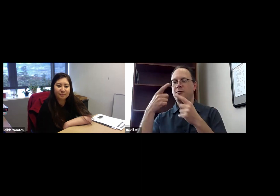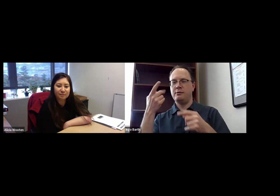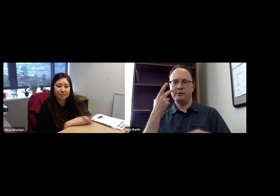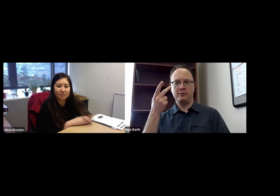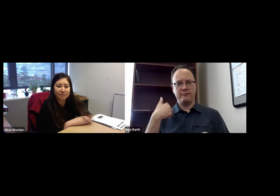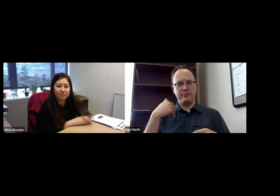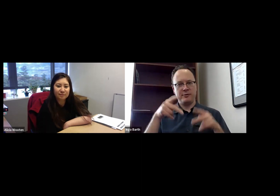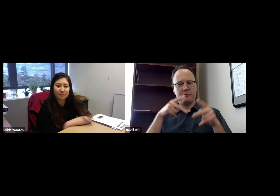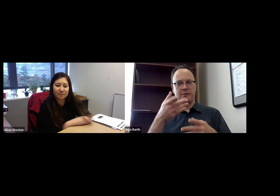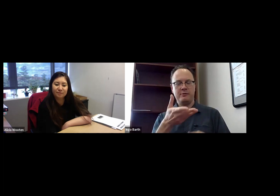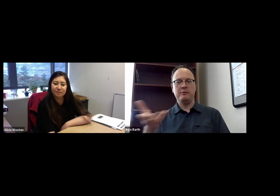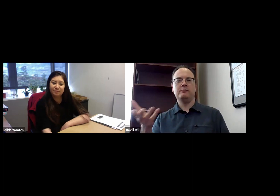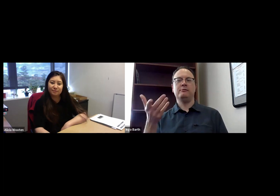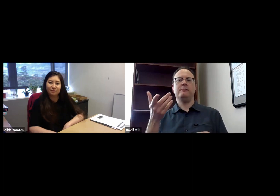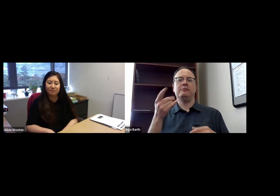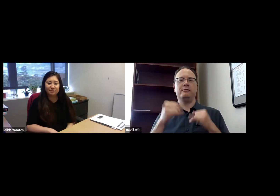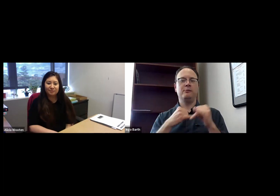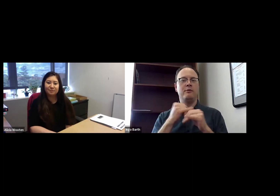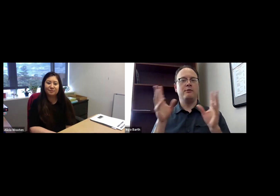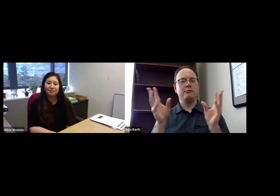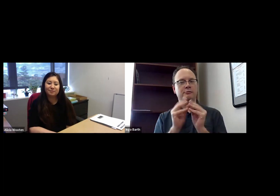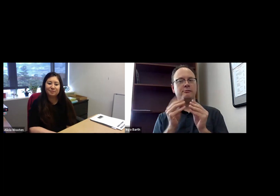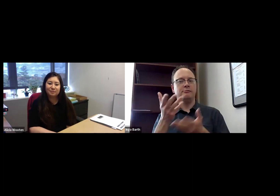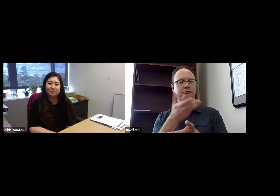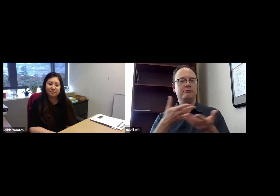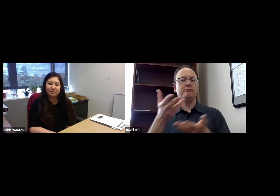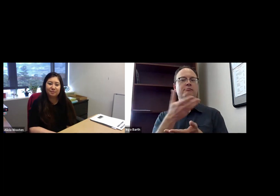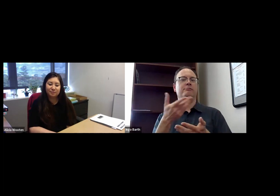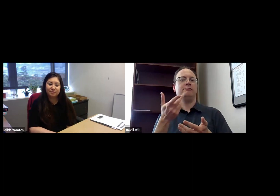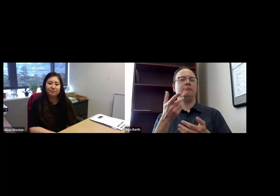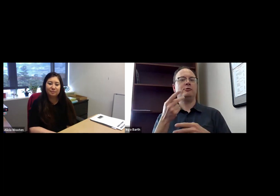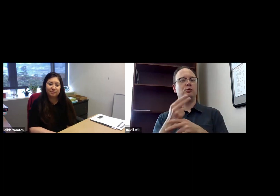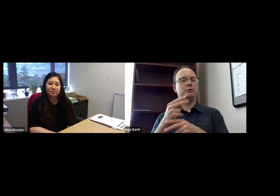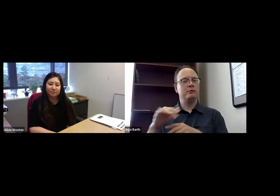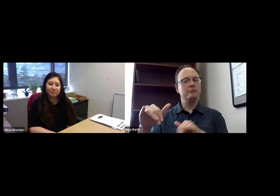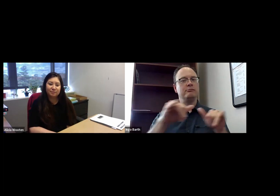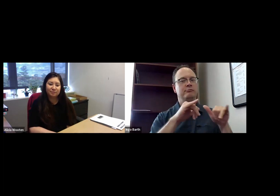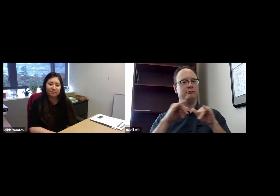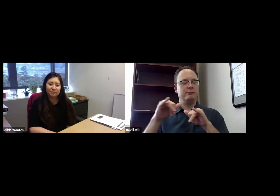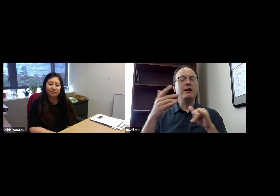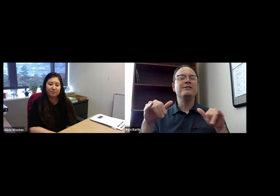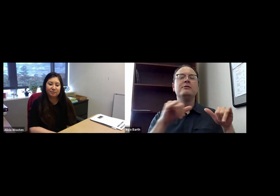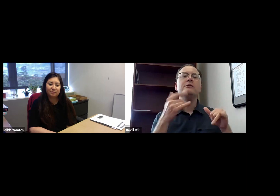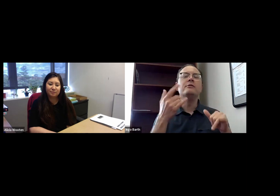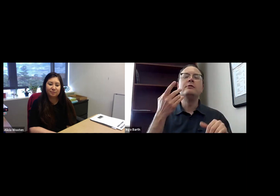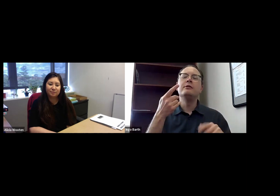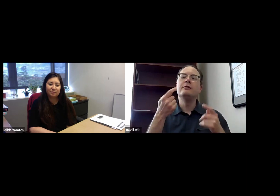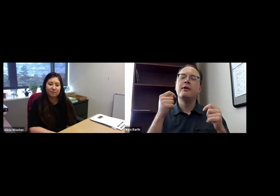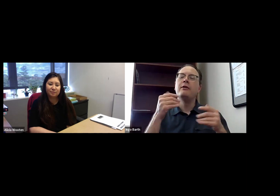organization where we set this up, should it be at Gallaudet, or should it be in a more neutral area to involve, show that it's